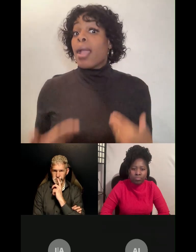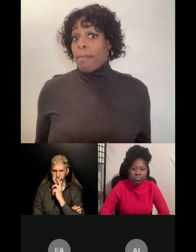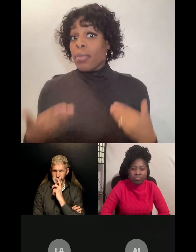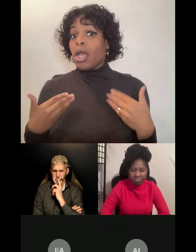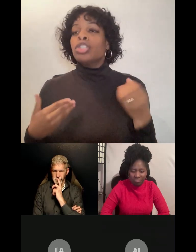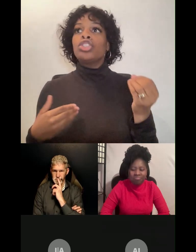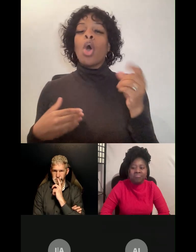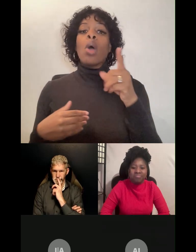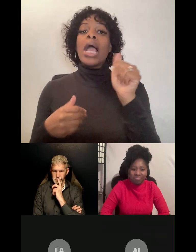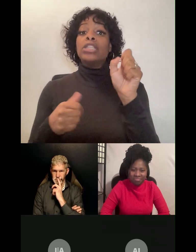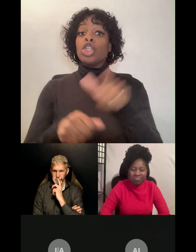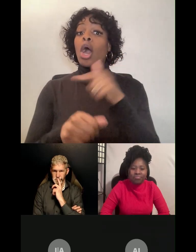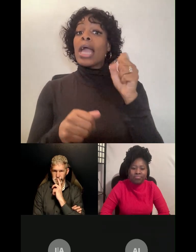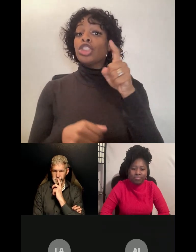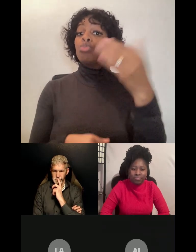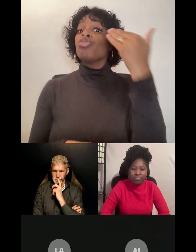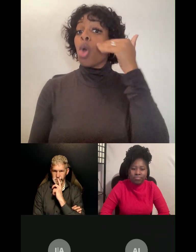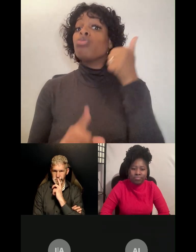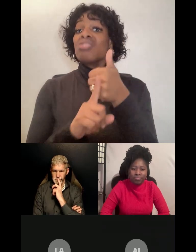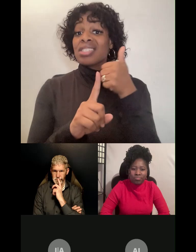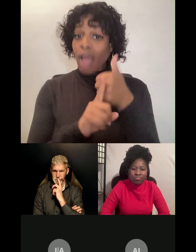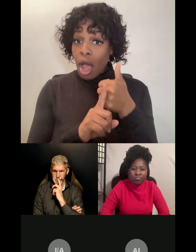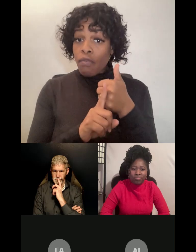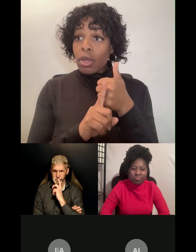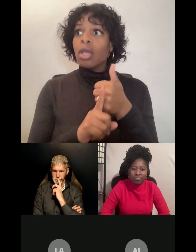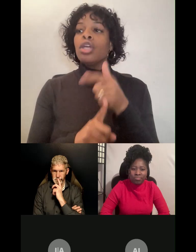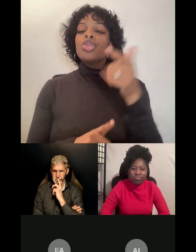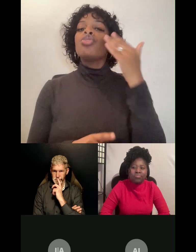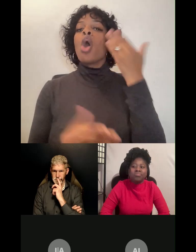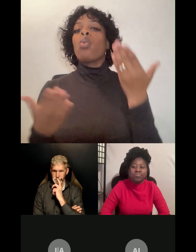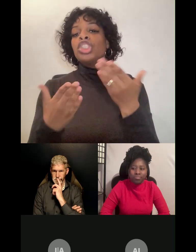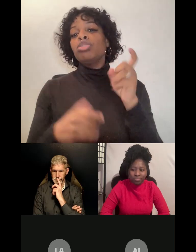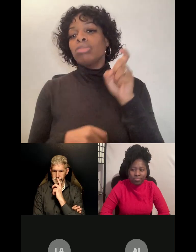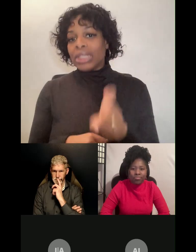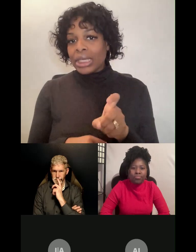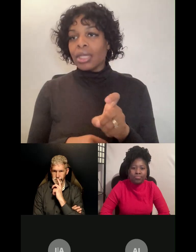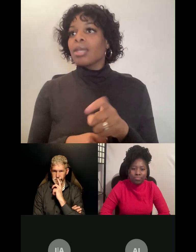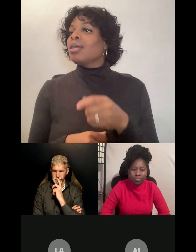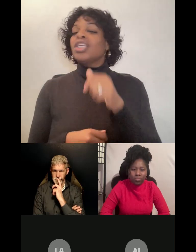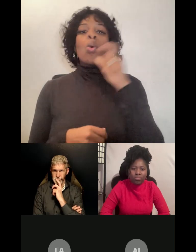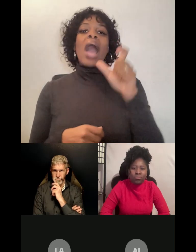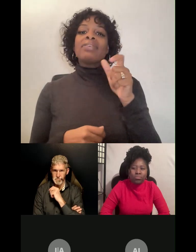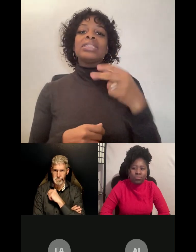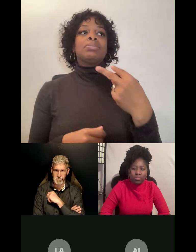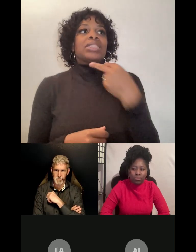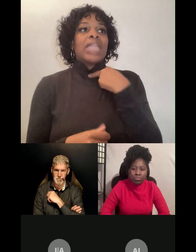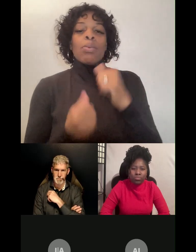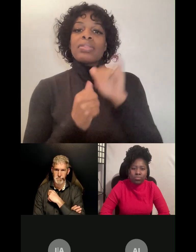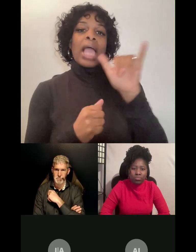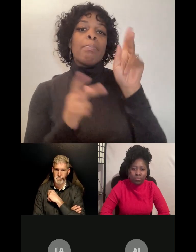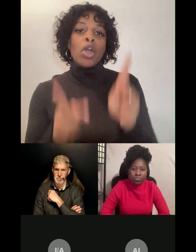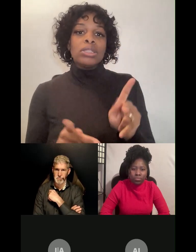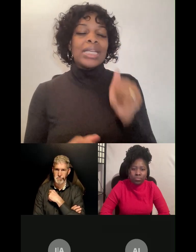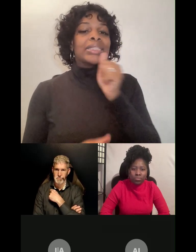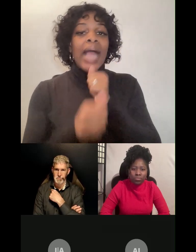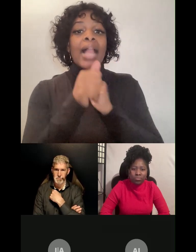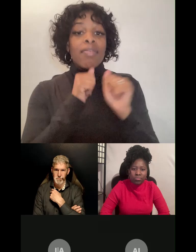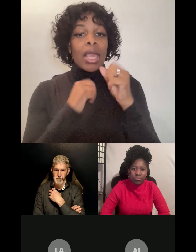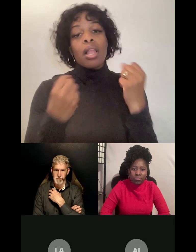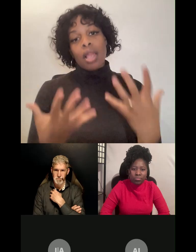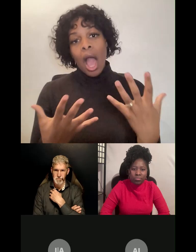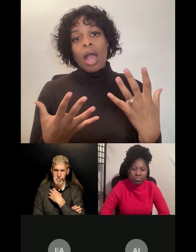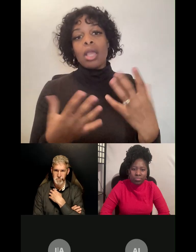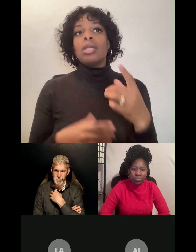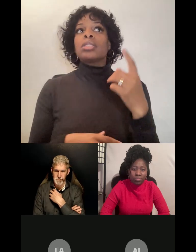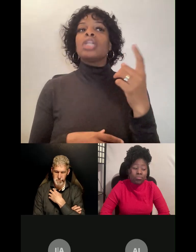I am. So as long as you know your stuff, you know what you need. You don't have to stay with that person and